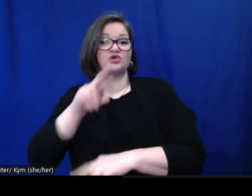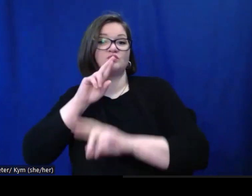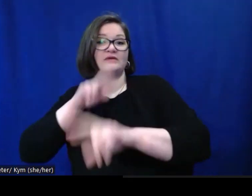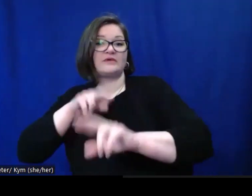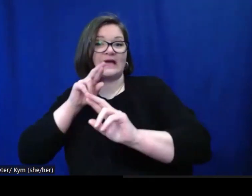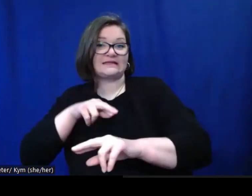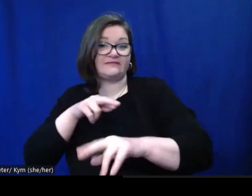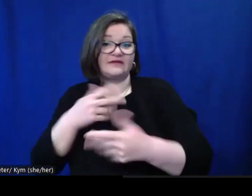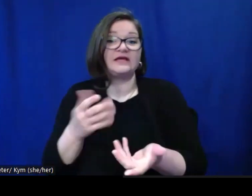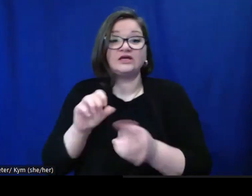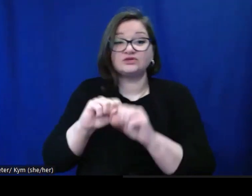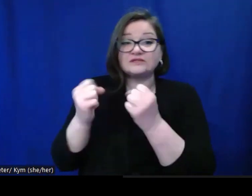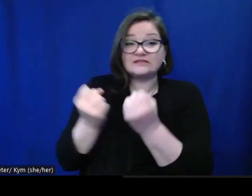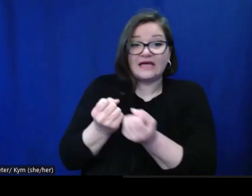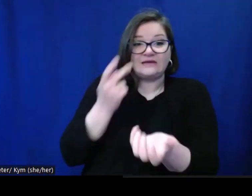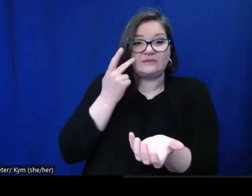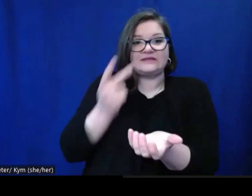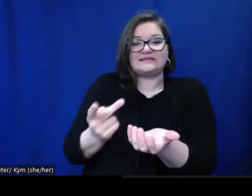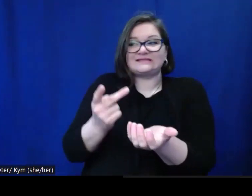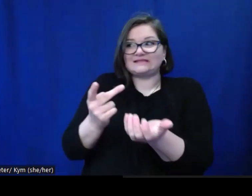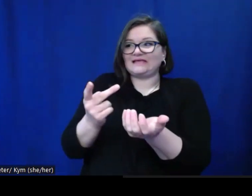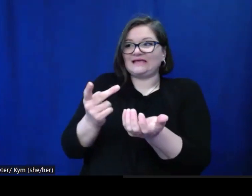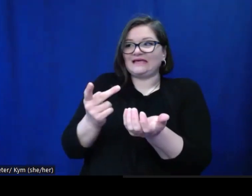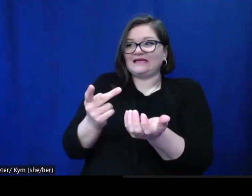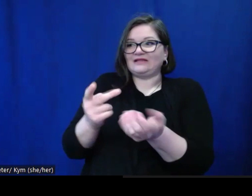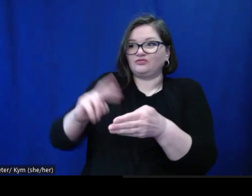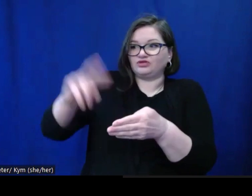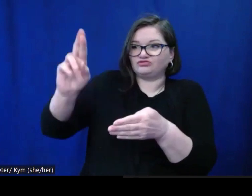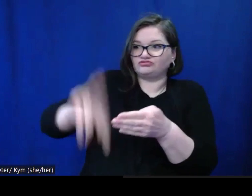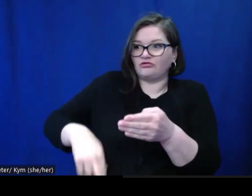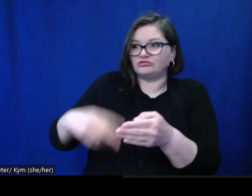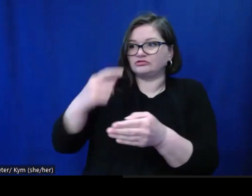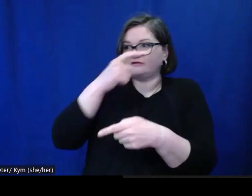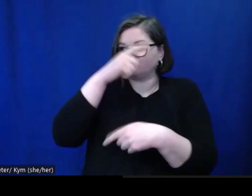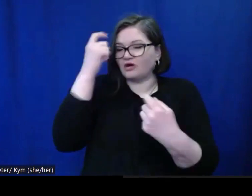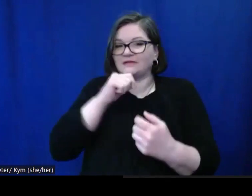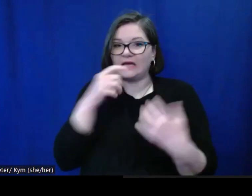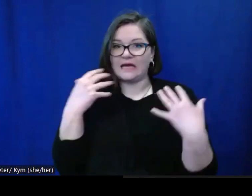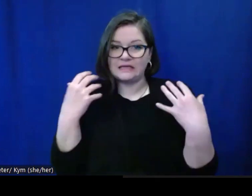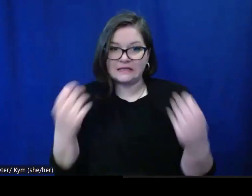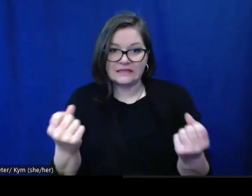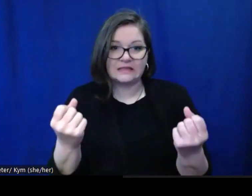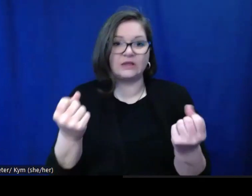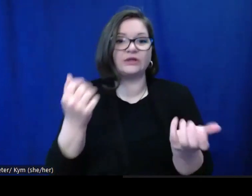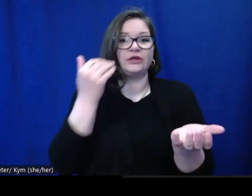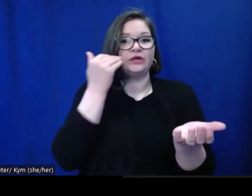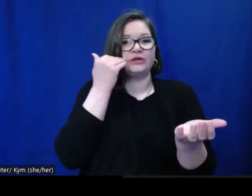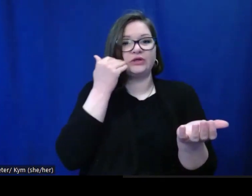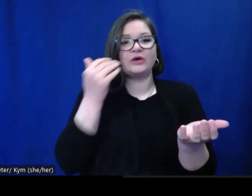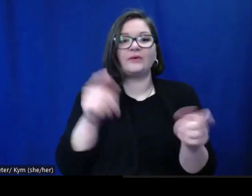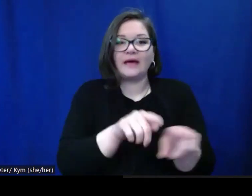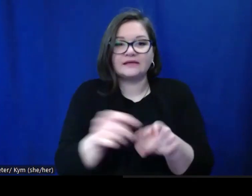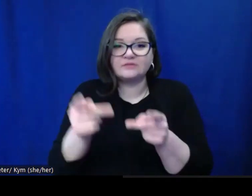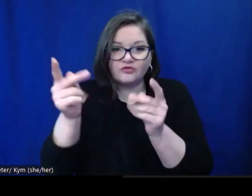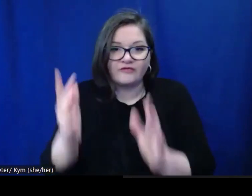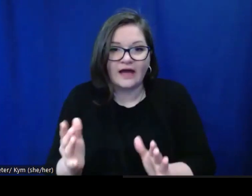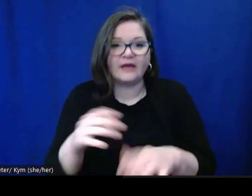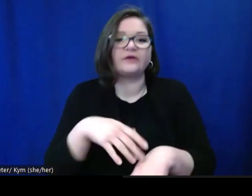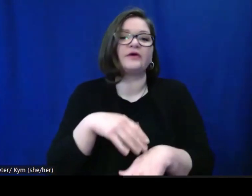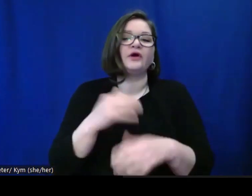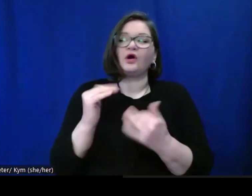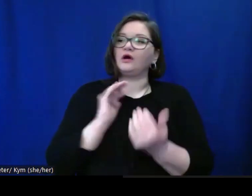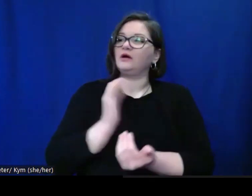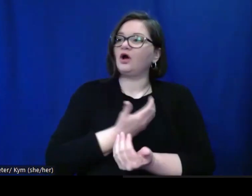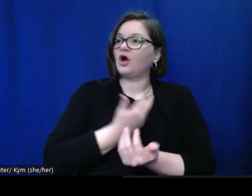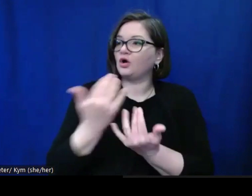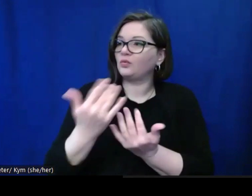trauma, the unhealed trauma. As a provider, our wait lists, our referrals that are high volume,